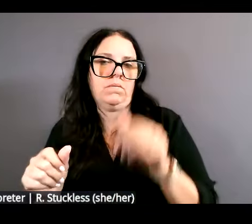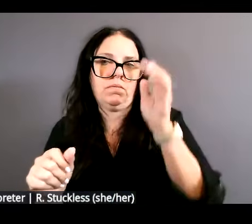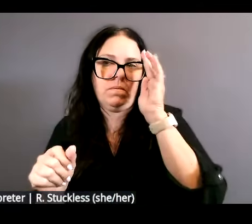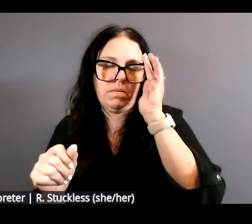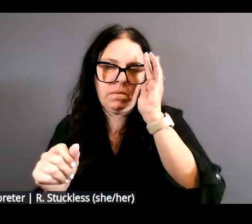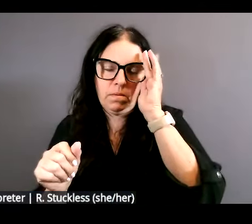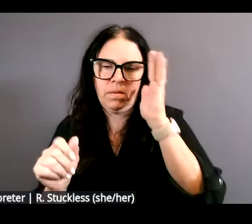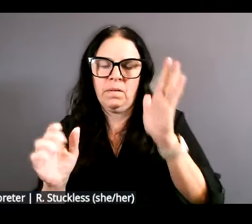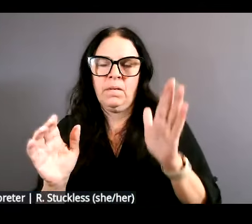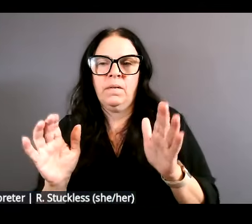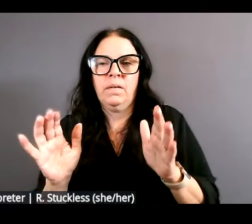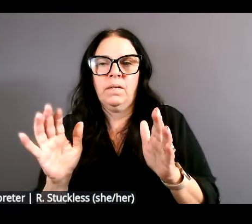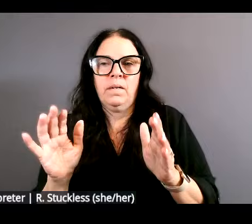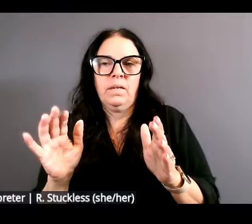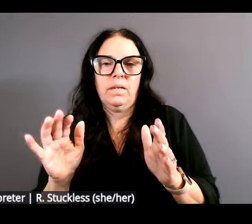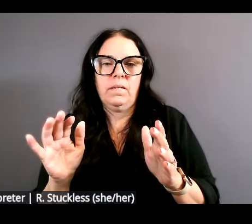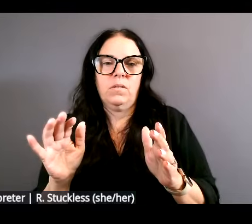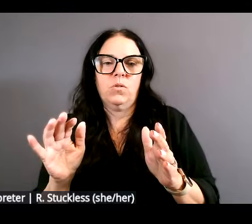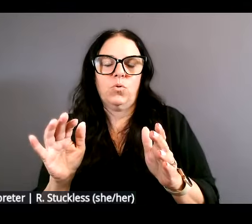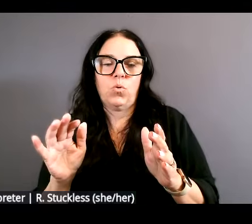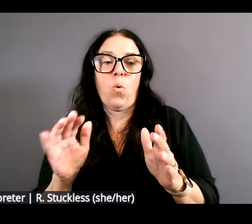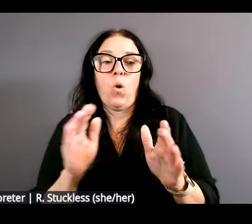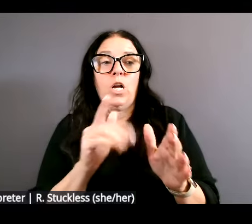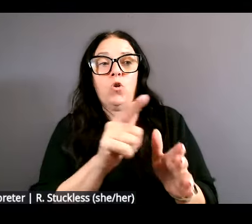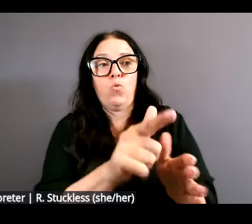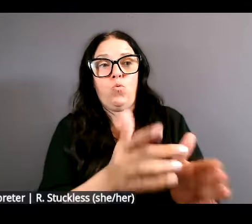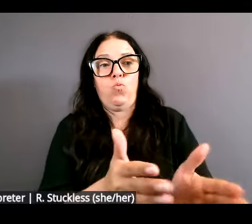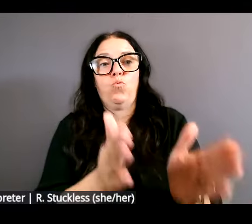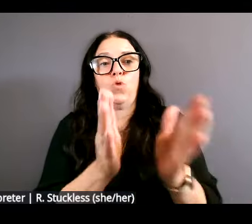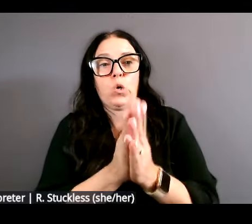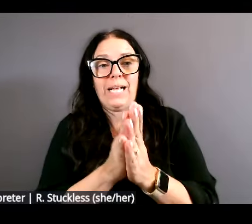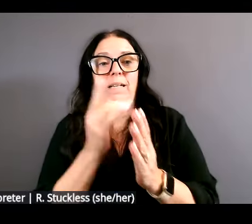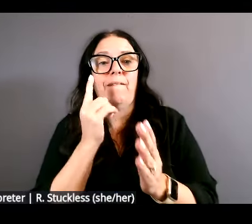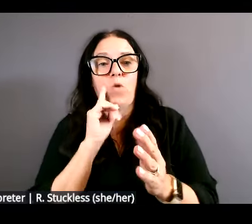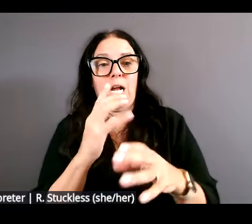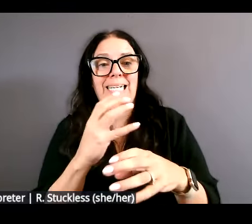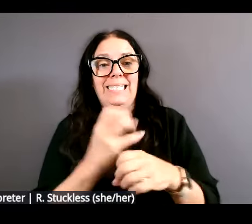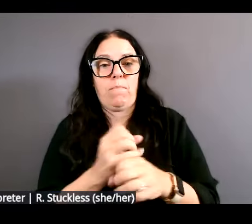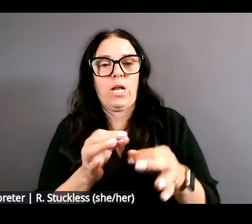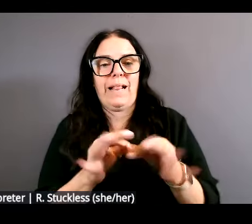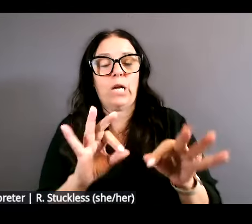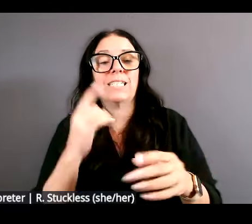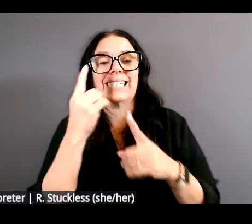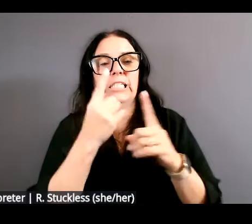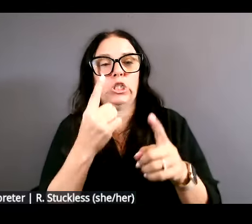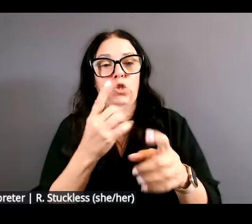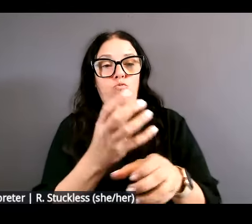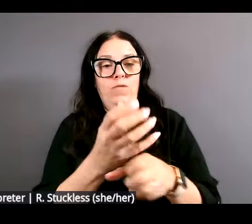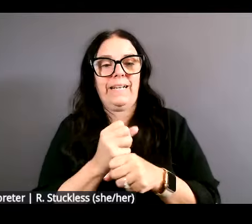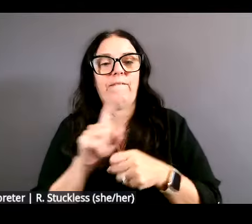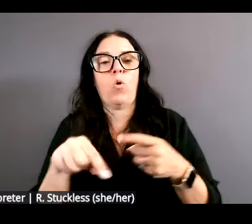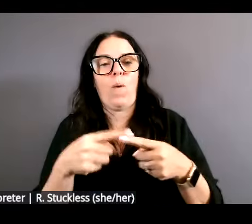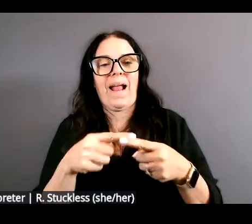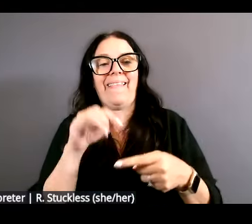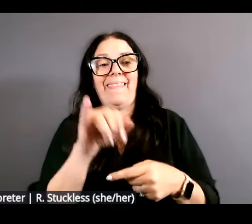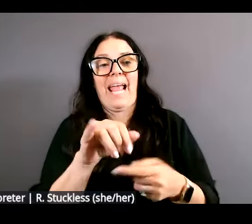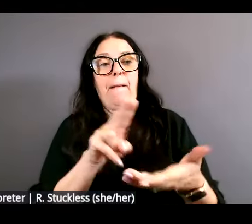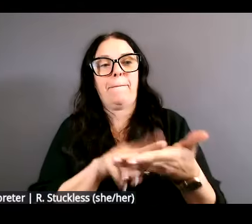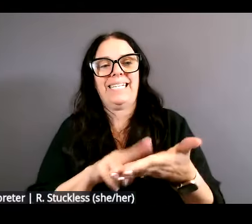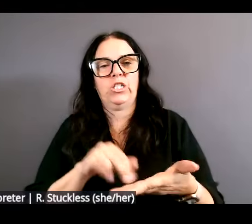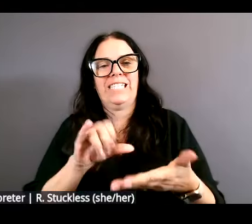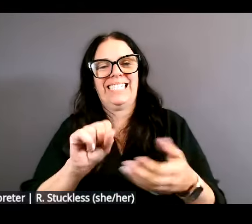that essentially the request for summary language would be considered received once we have a version of the petition that's ready to